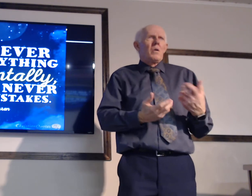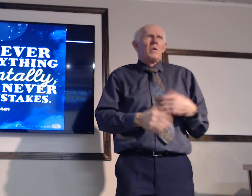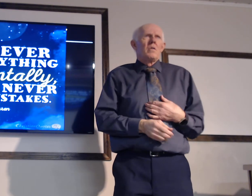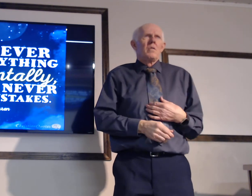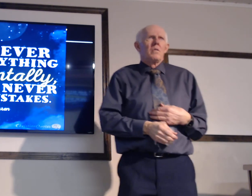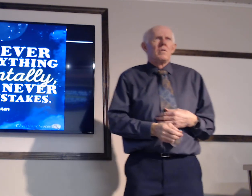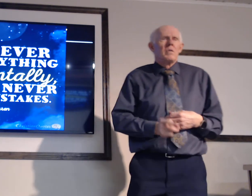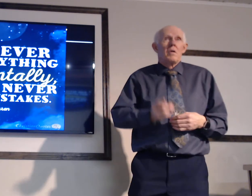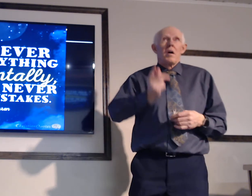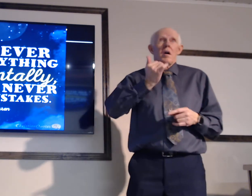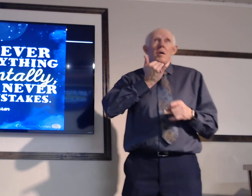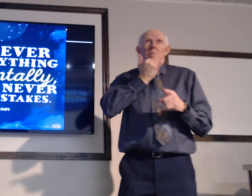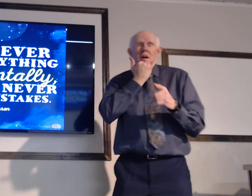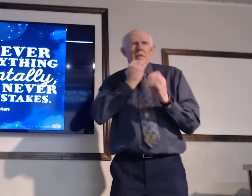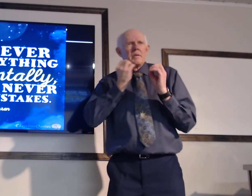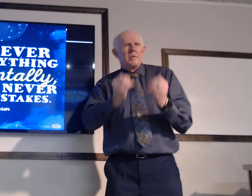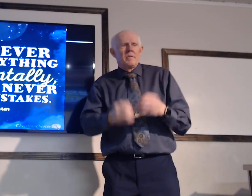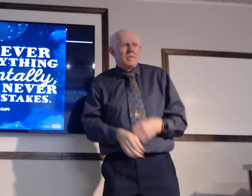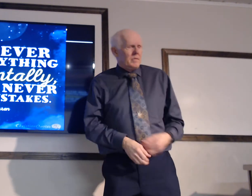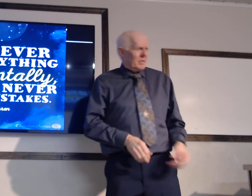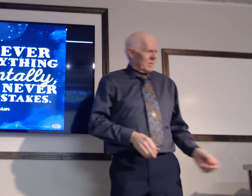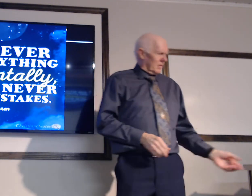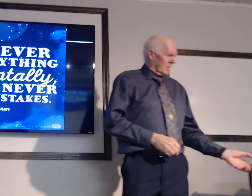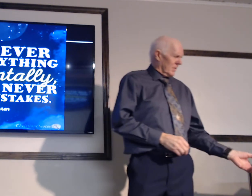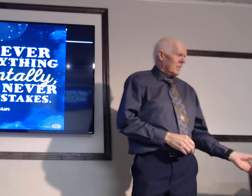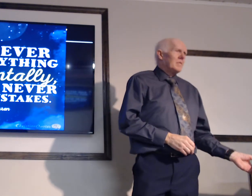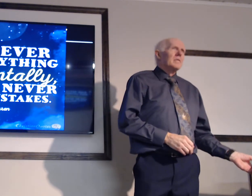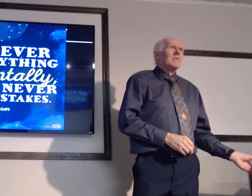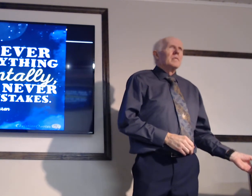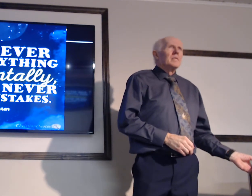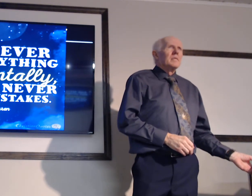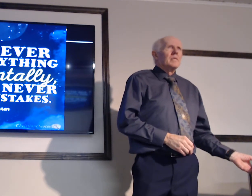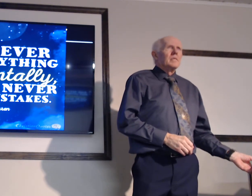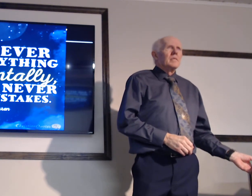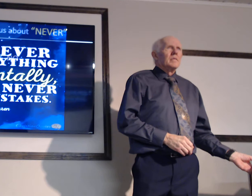God had the power, but he made no mistake.